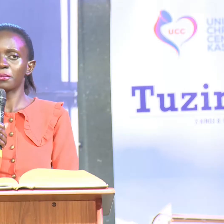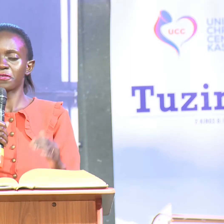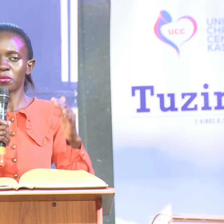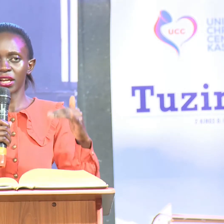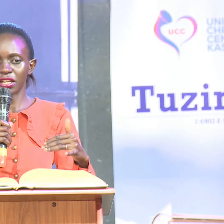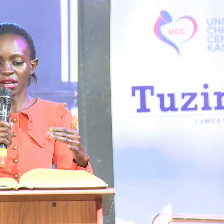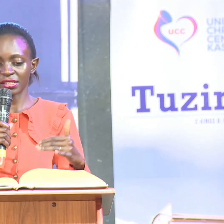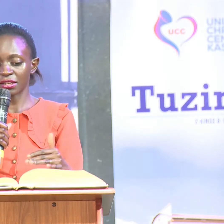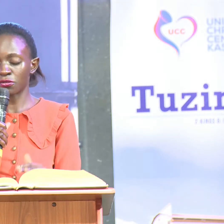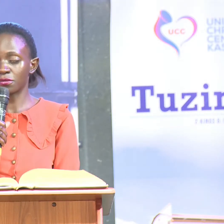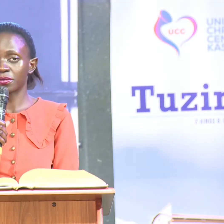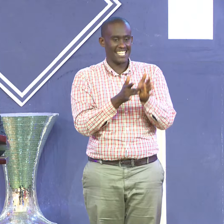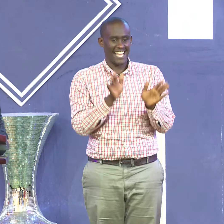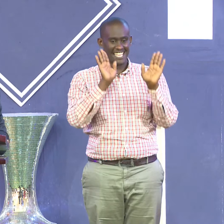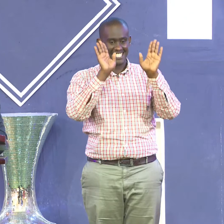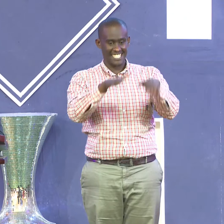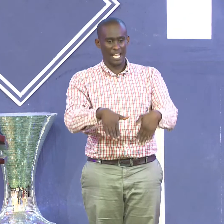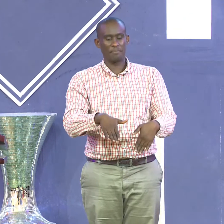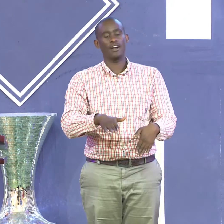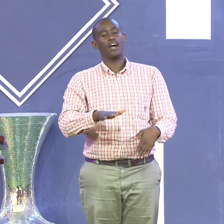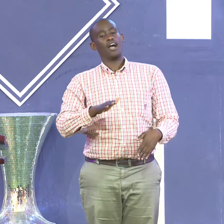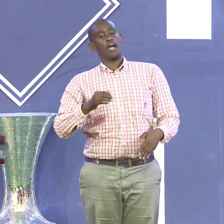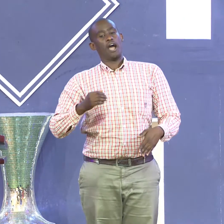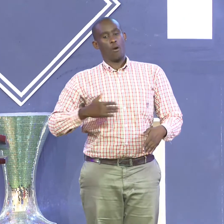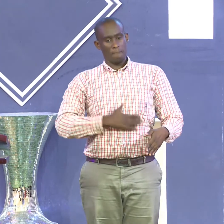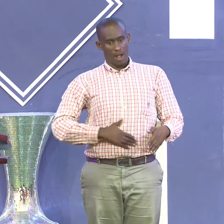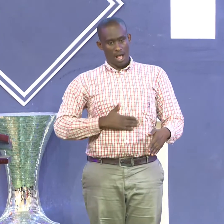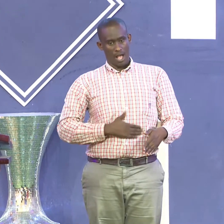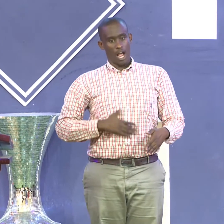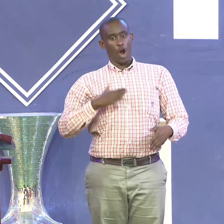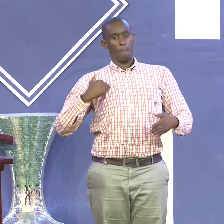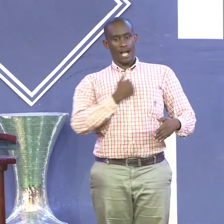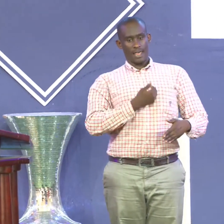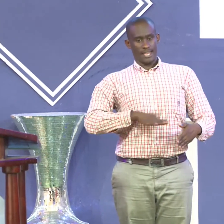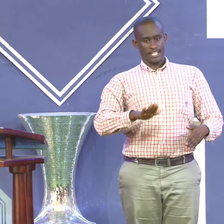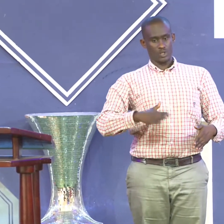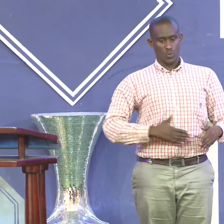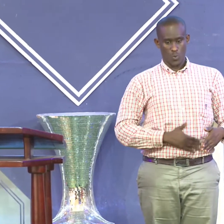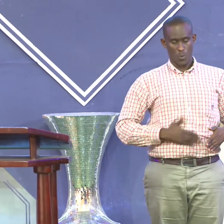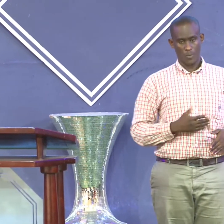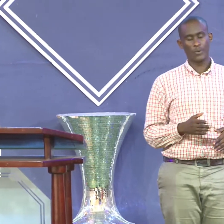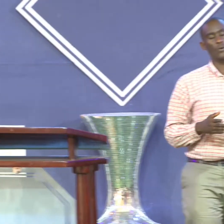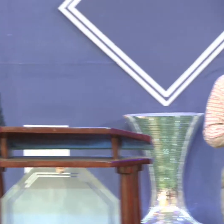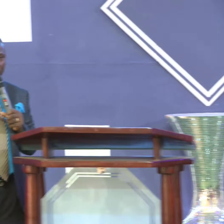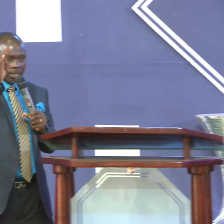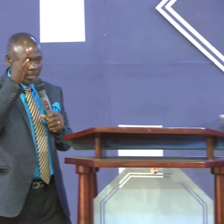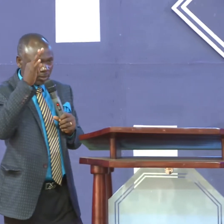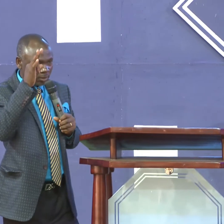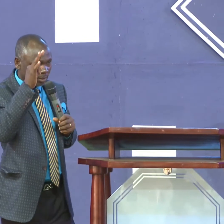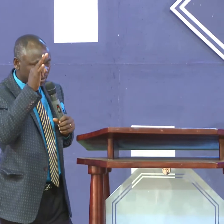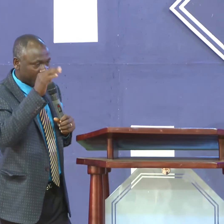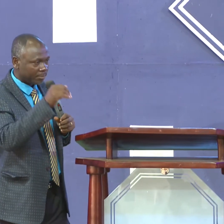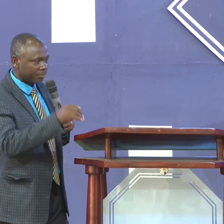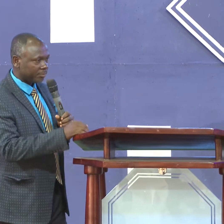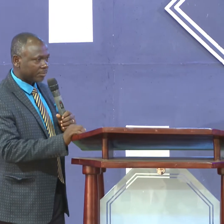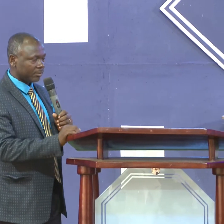Or maybe from when he was in the womb. Paka ku myaka 30. Up to 30 years of age. N'ayongeramu emyaka emirala egi.